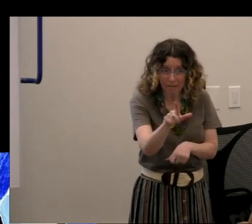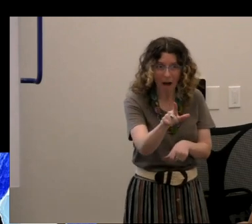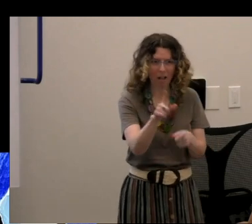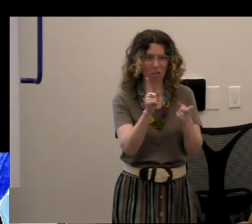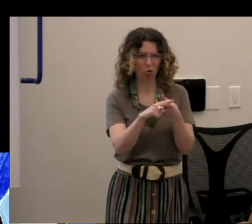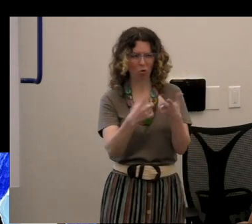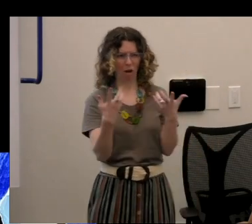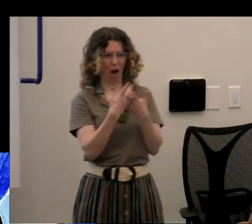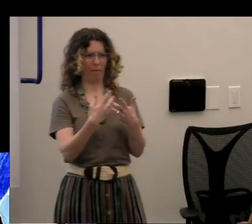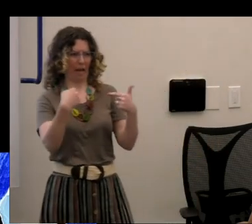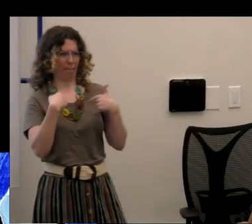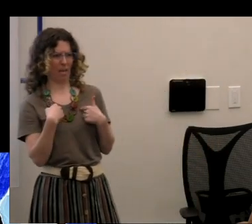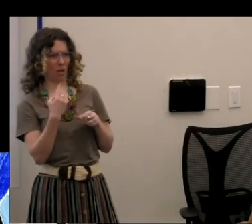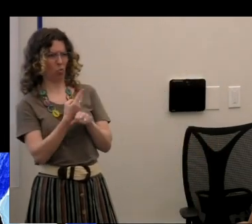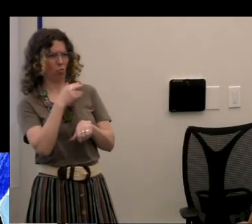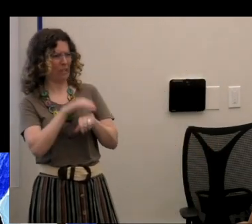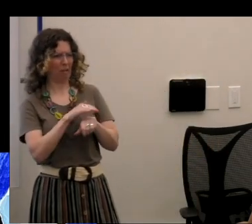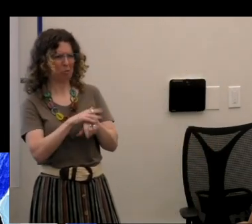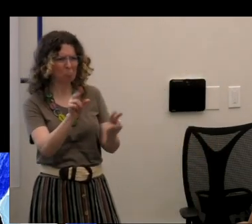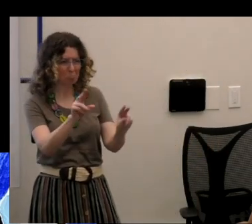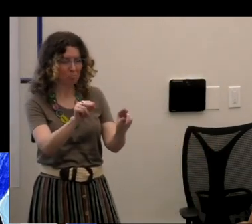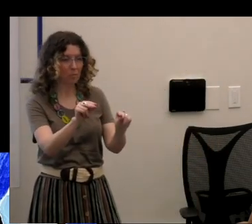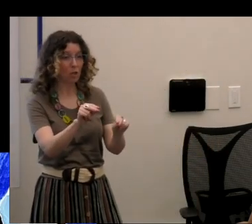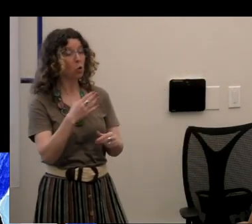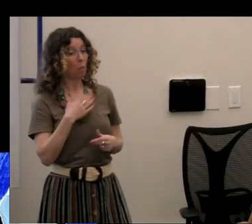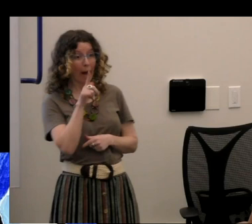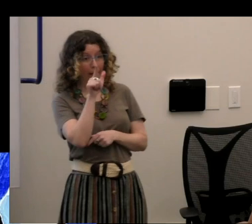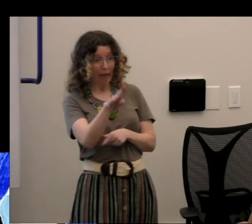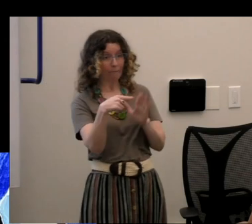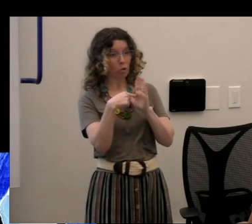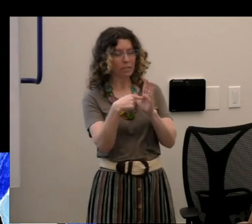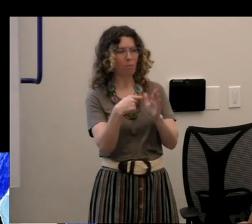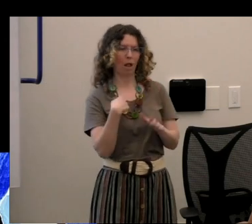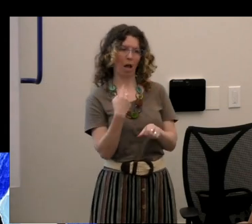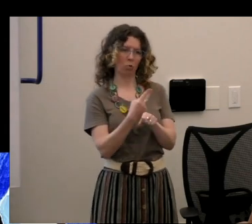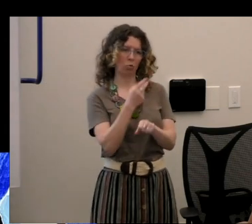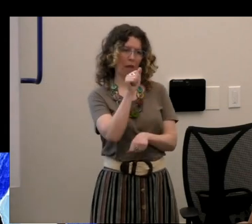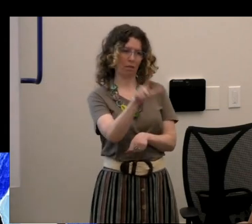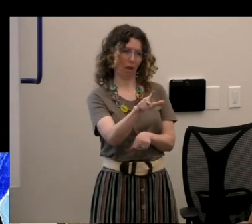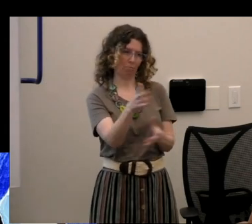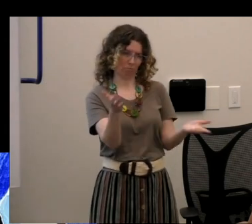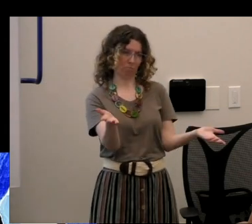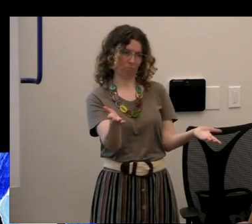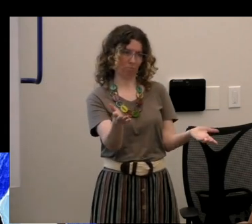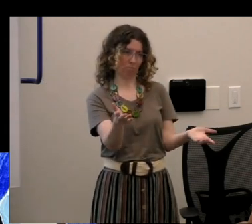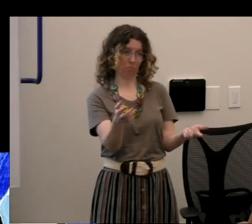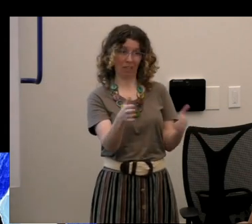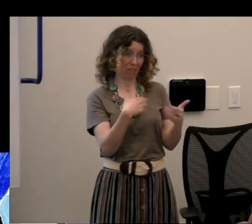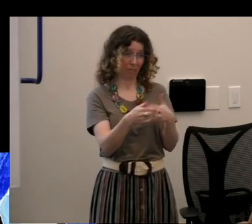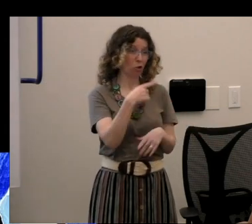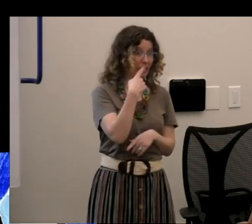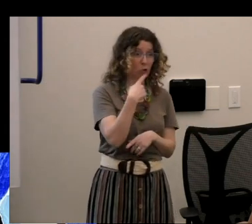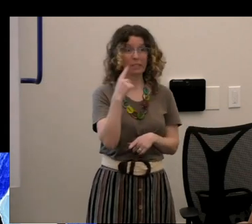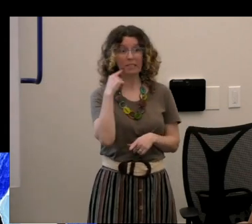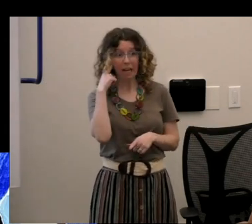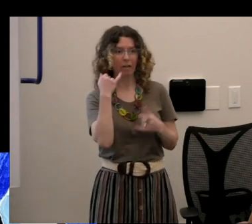And I don't want to force anyone who uses ASL to have to accommodate me and my uses of English. In my lab, I use ASL, for